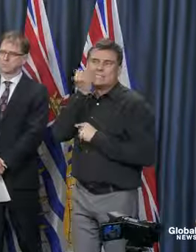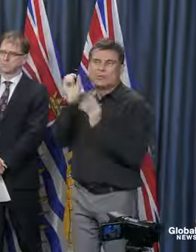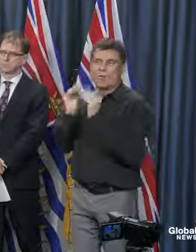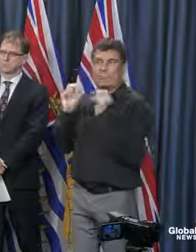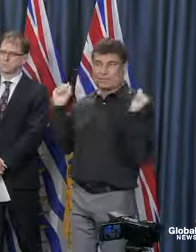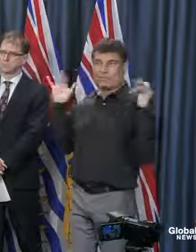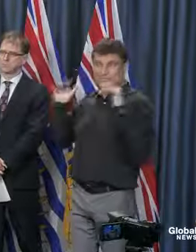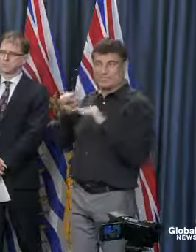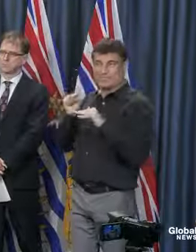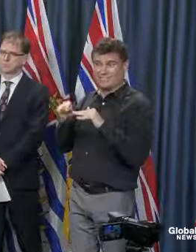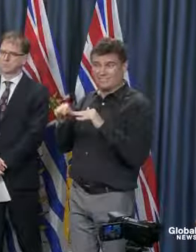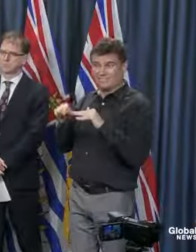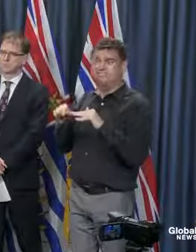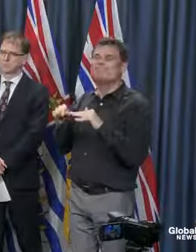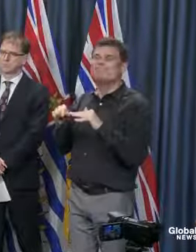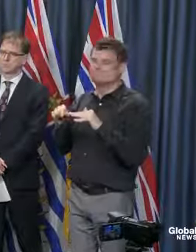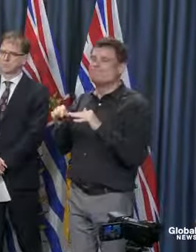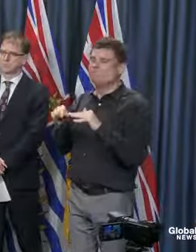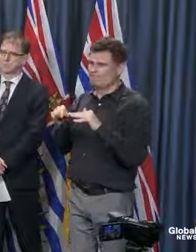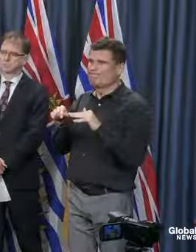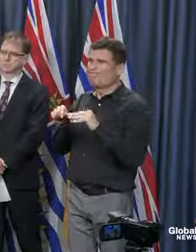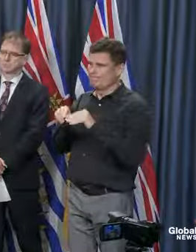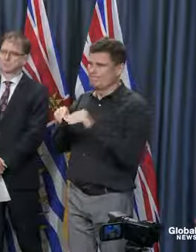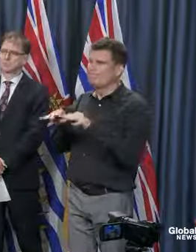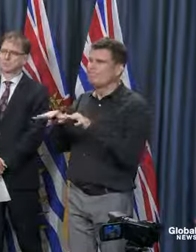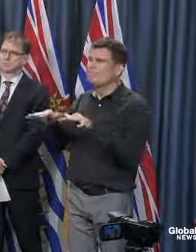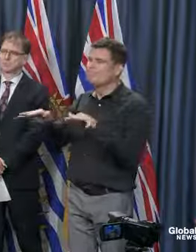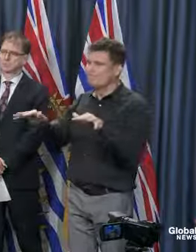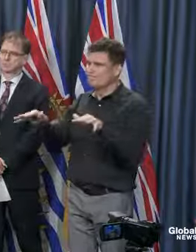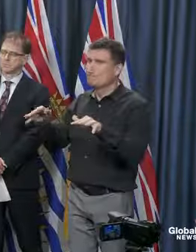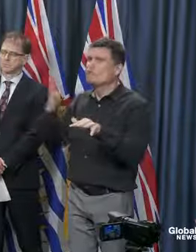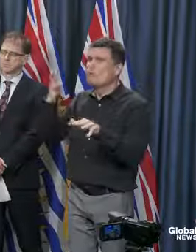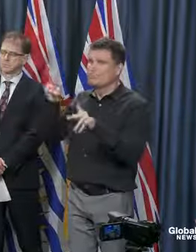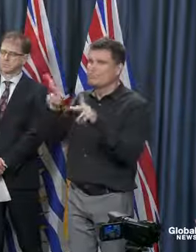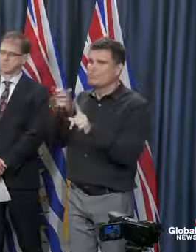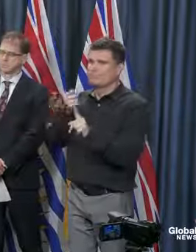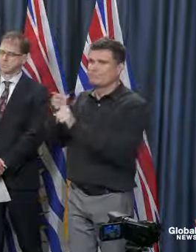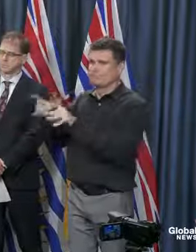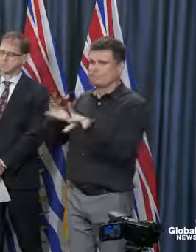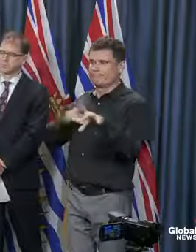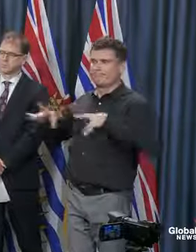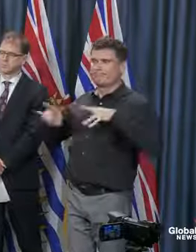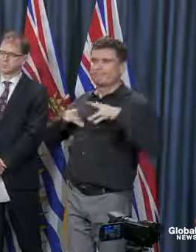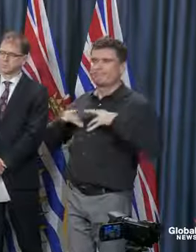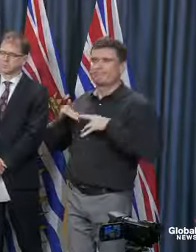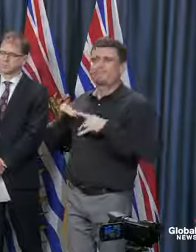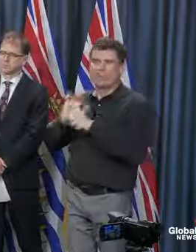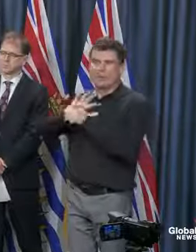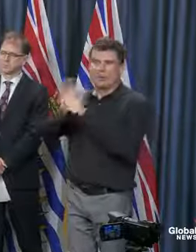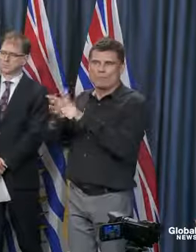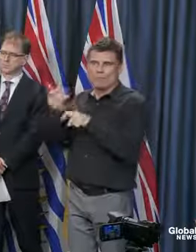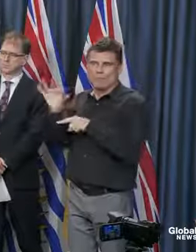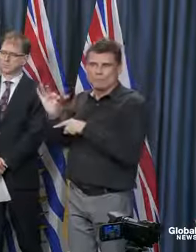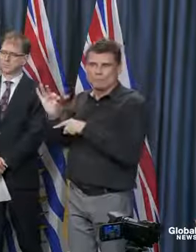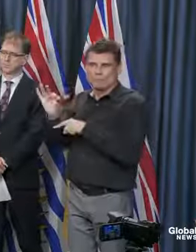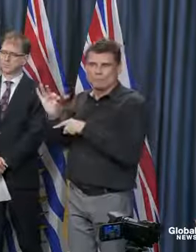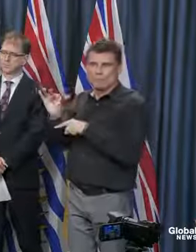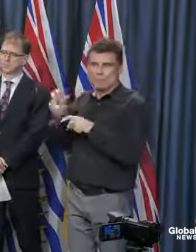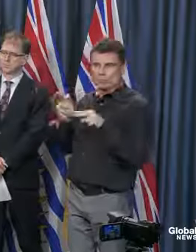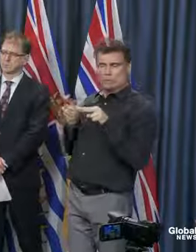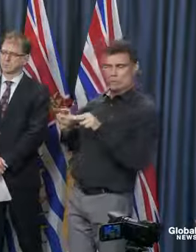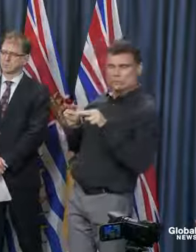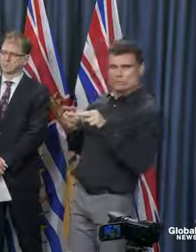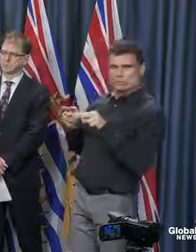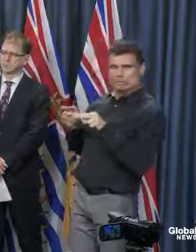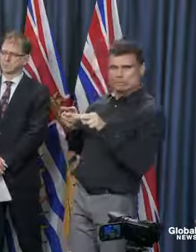of our cases are related to that dental conference. And that is very concerning to me. We also know that cases have been